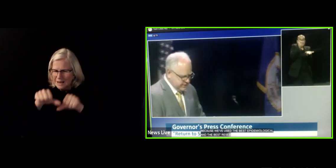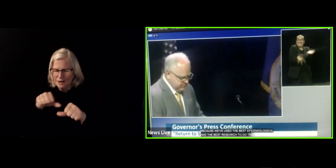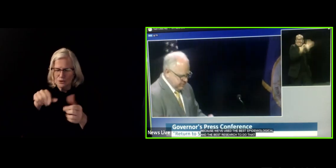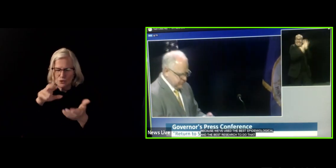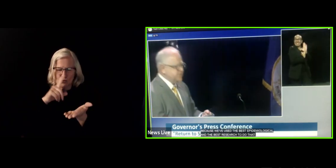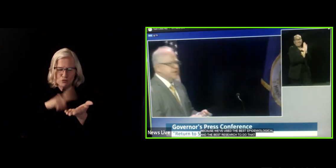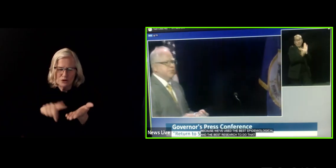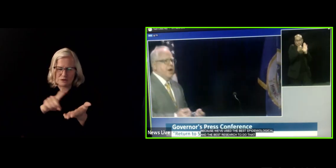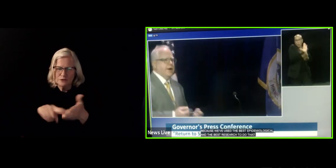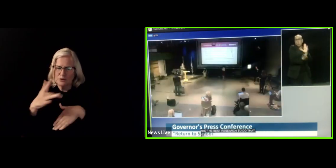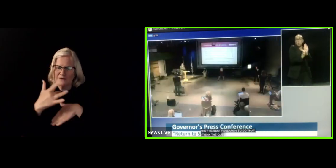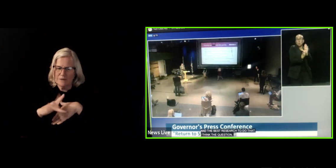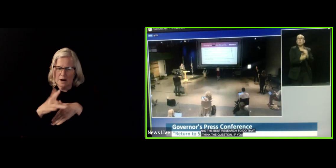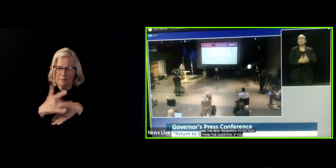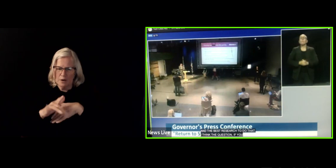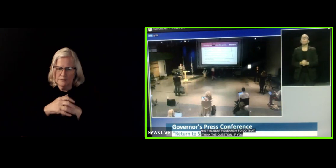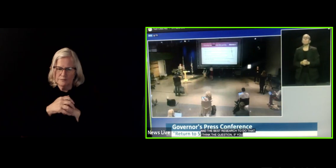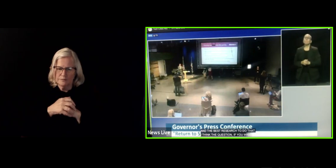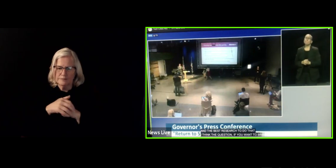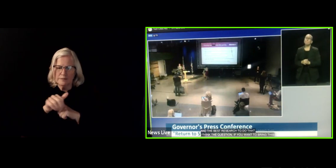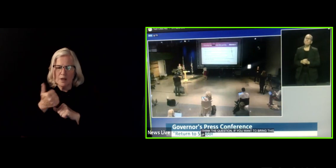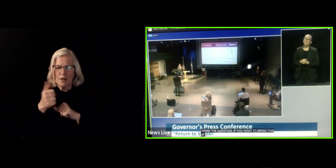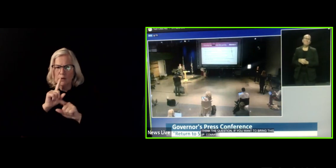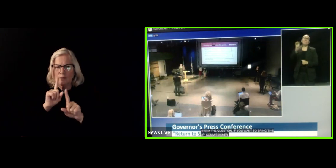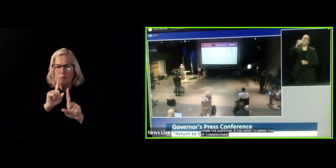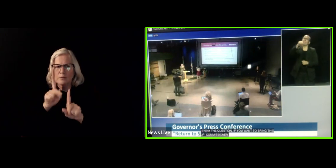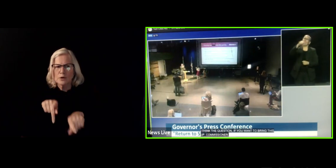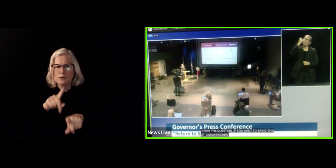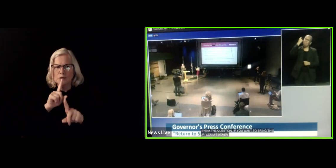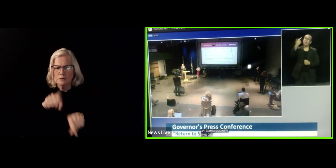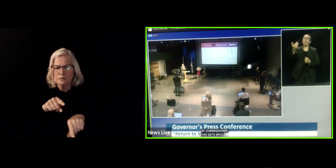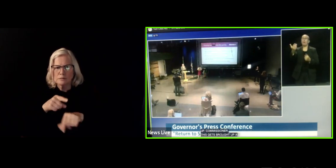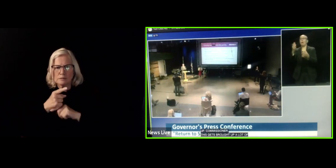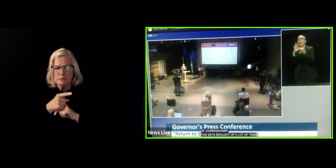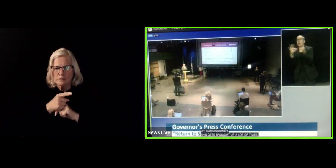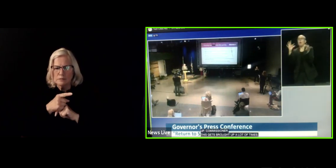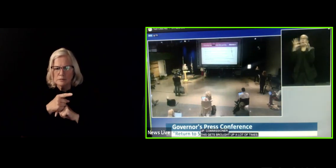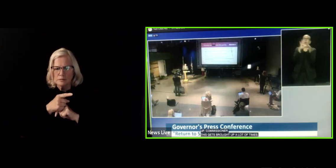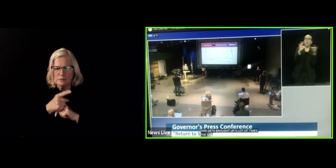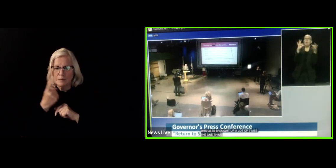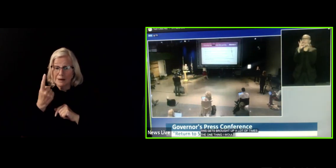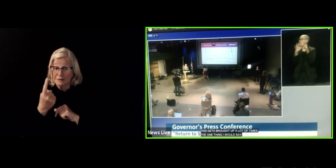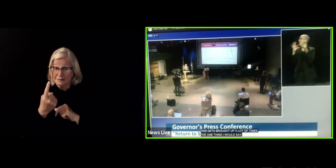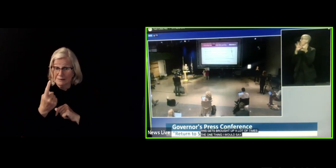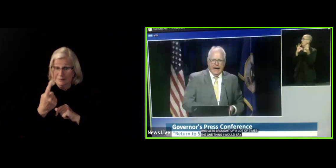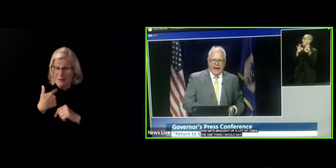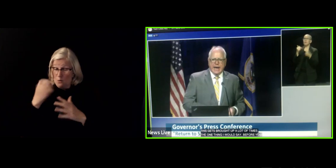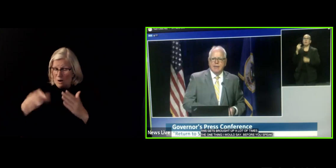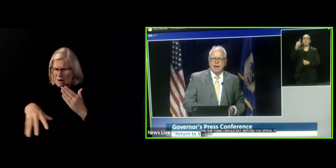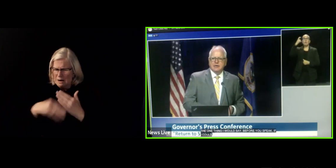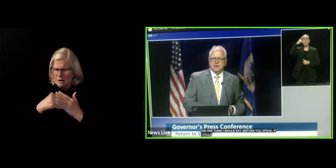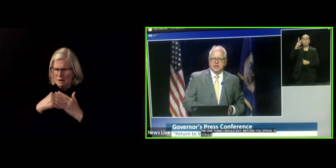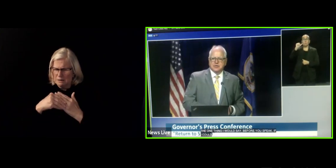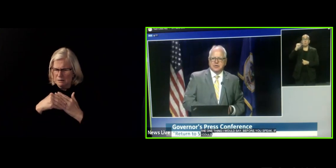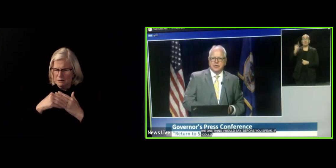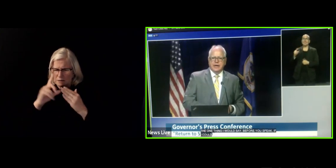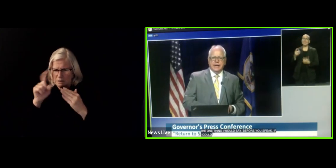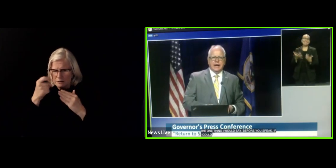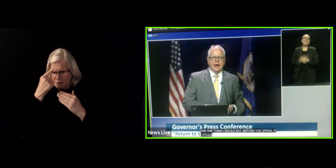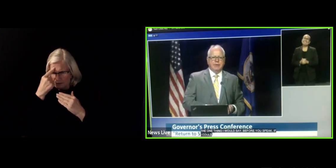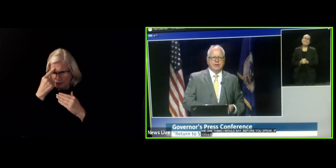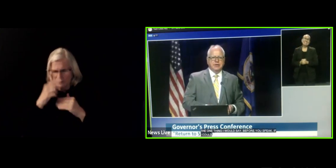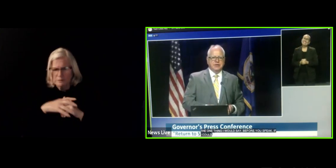this up, Commissioner, this gets brought up a lot of times. The one thing I would say before you speak, if I could just say on this, I can't imagine there's districts that